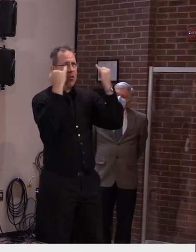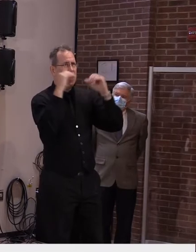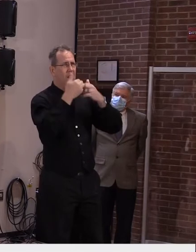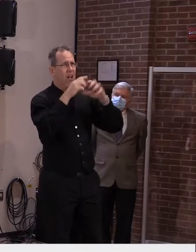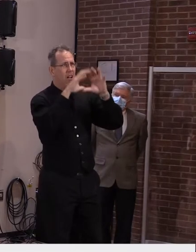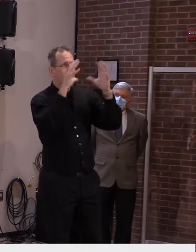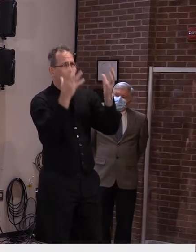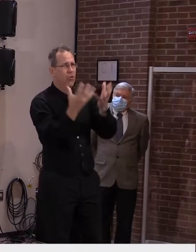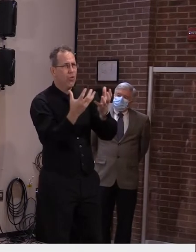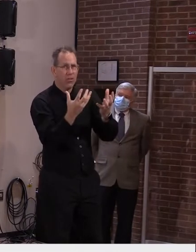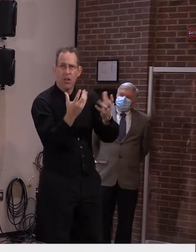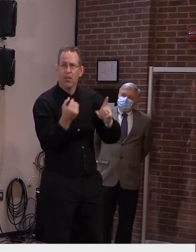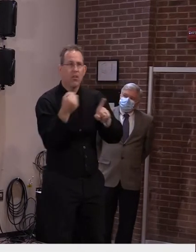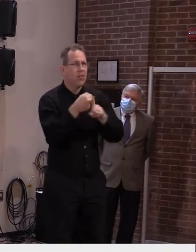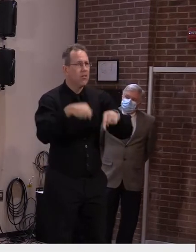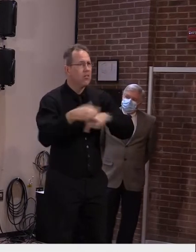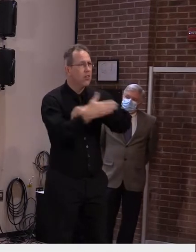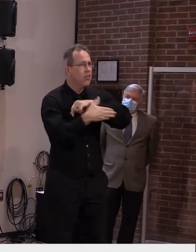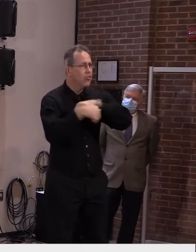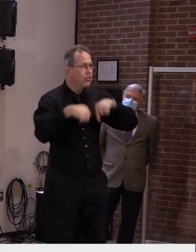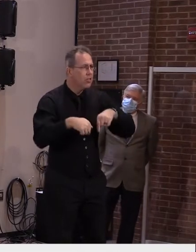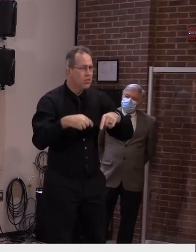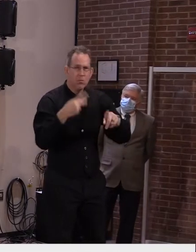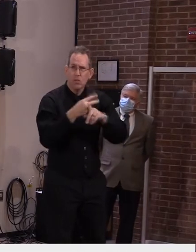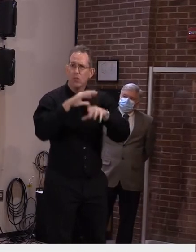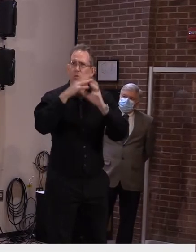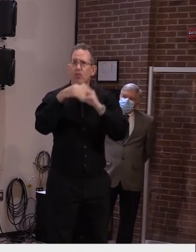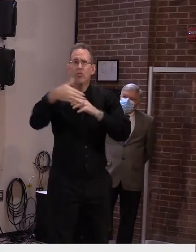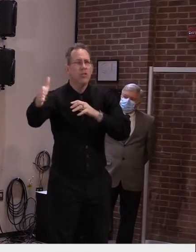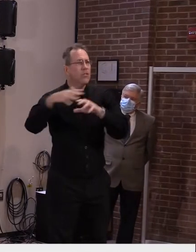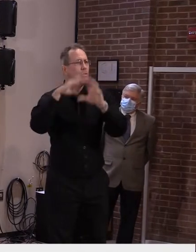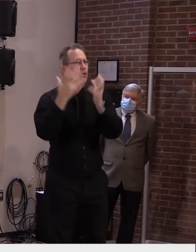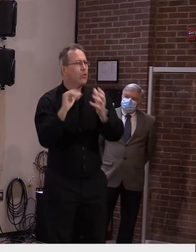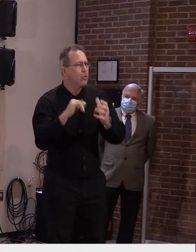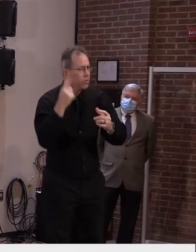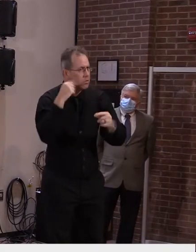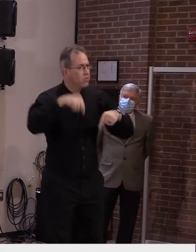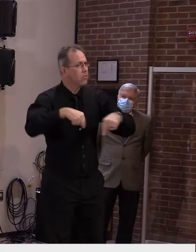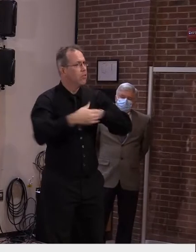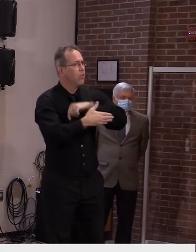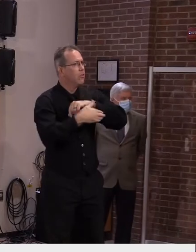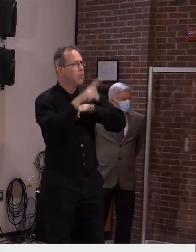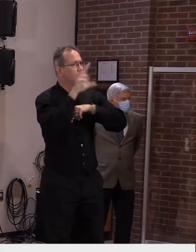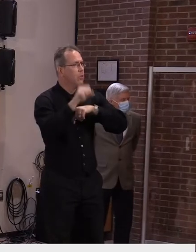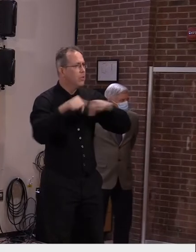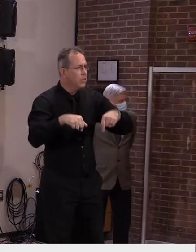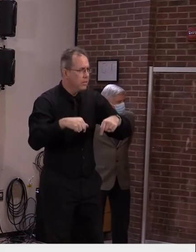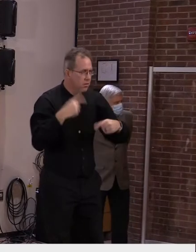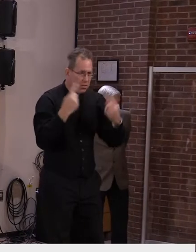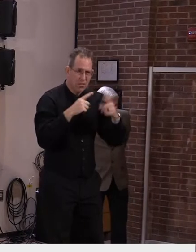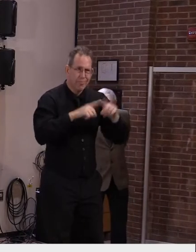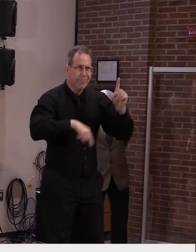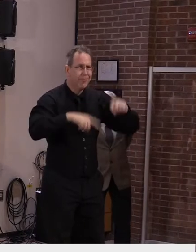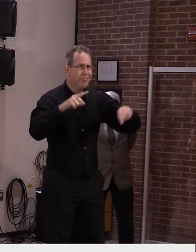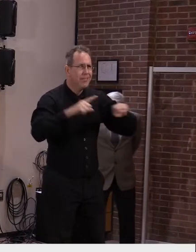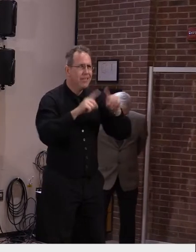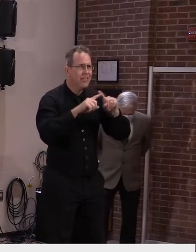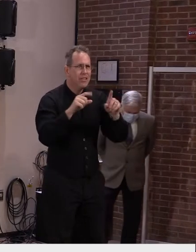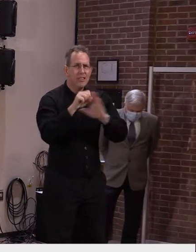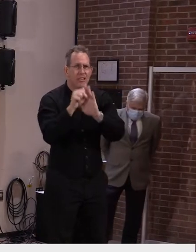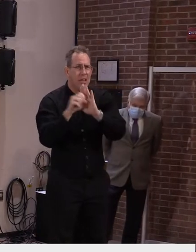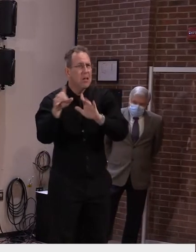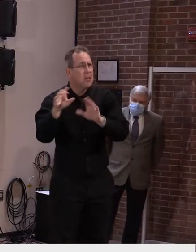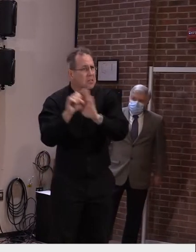never mind the world, we have a country with very different vaccination rates depending on the region of the country you're